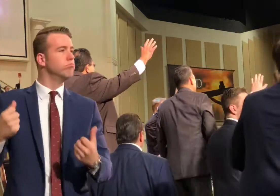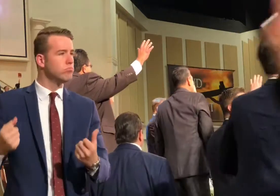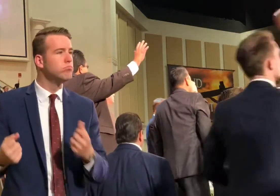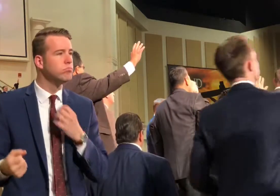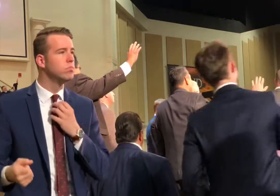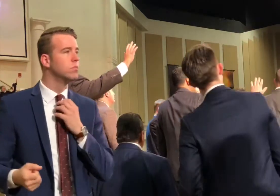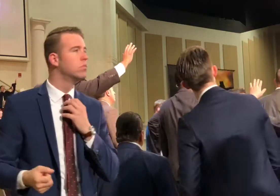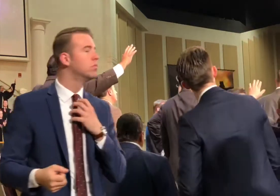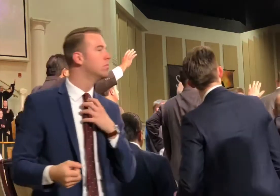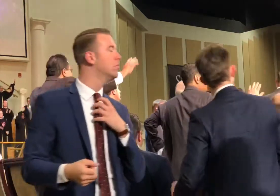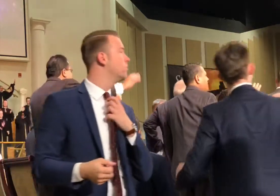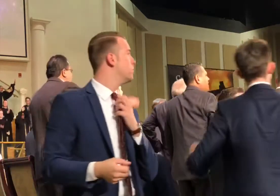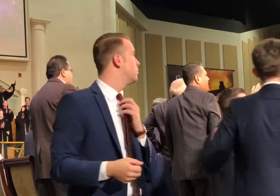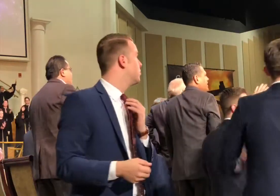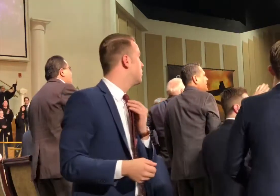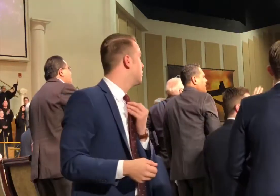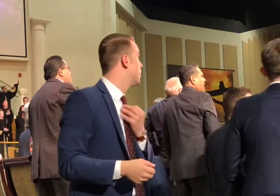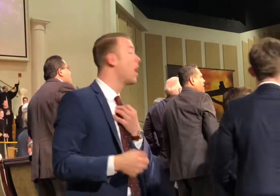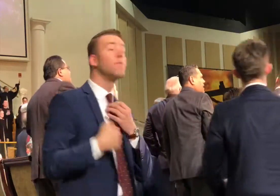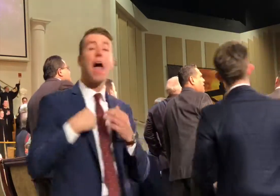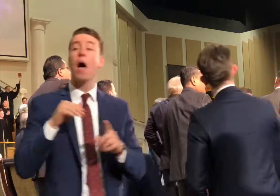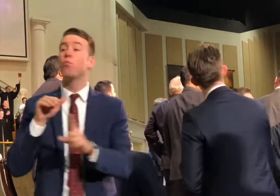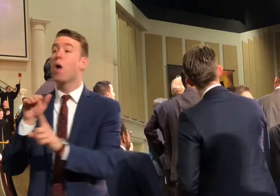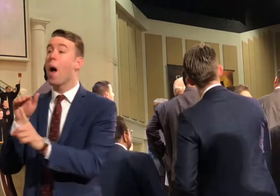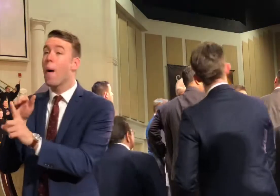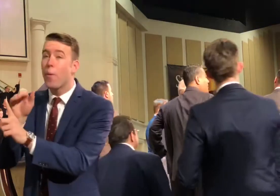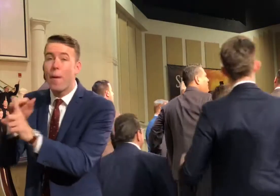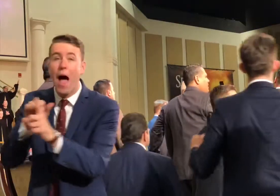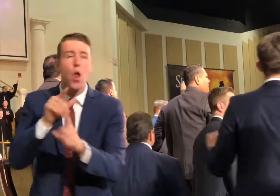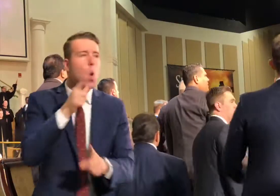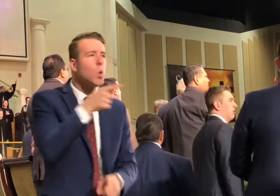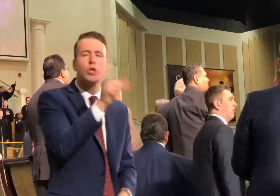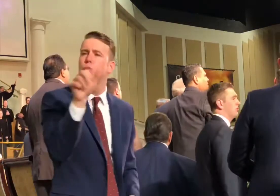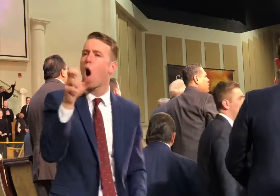I came to remind somebody of who you are.